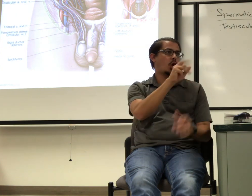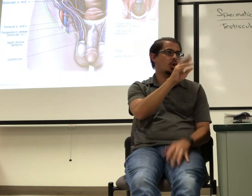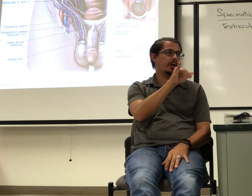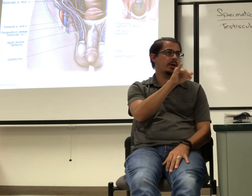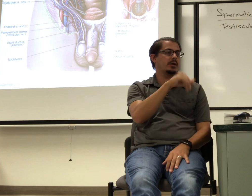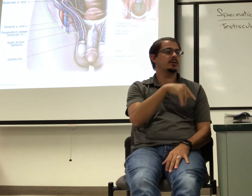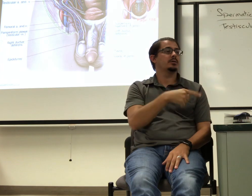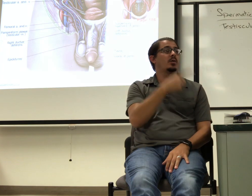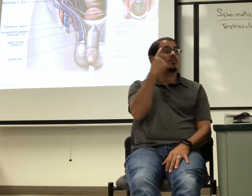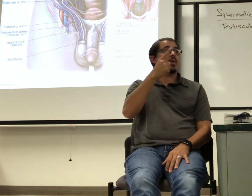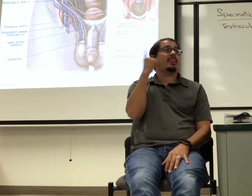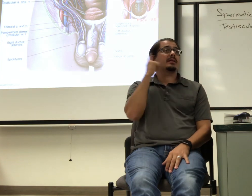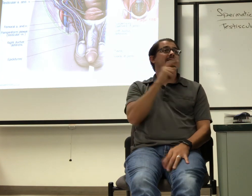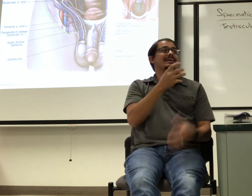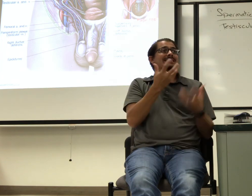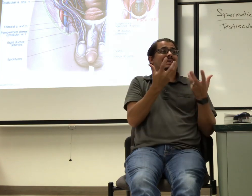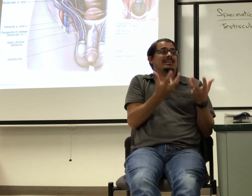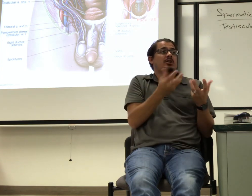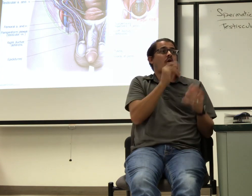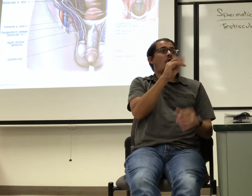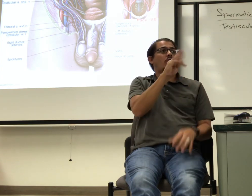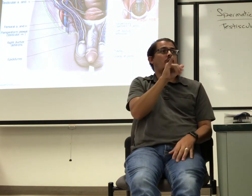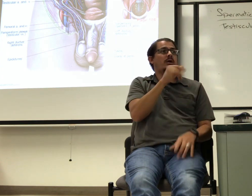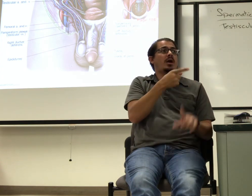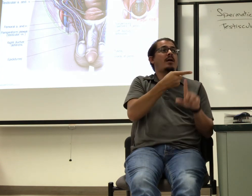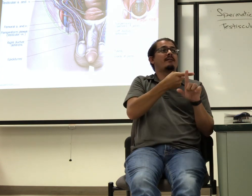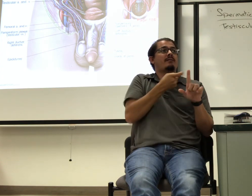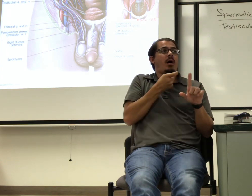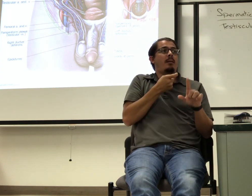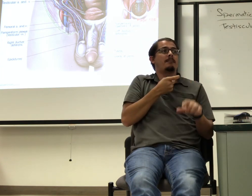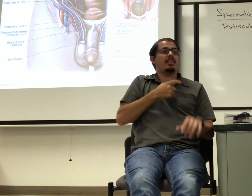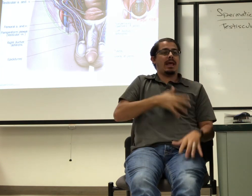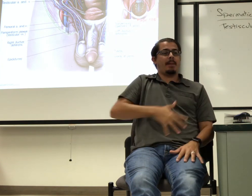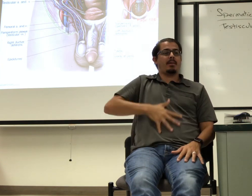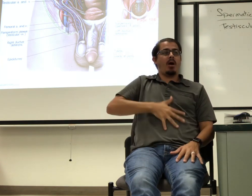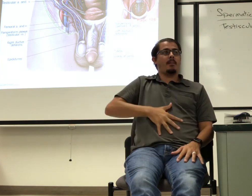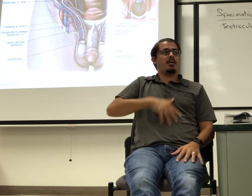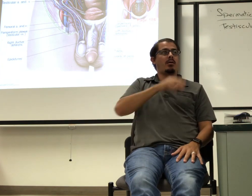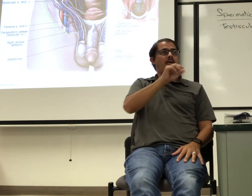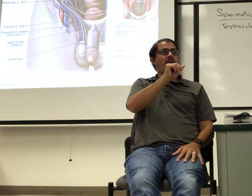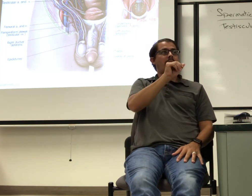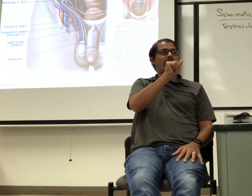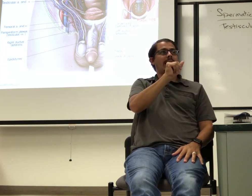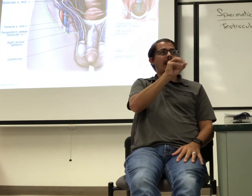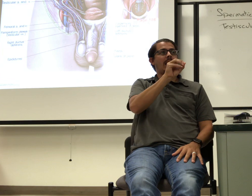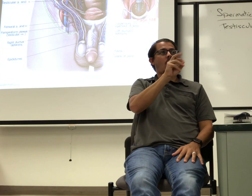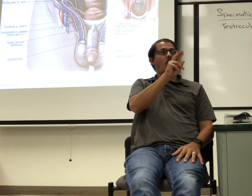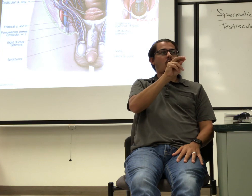the testicular artery is a branch off of the abdominal aorta.